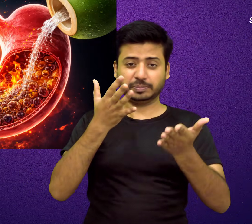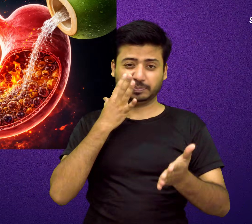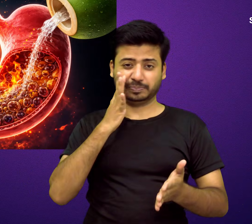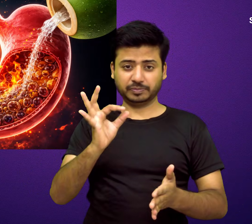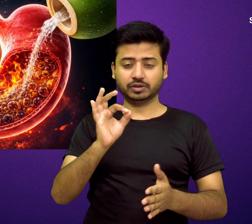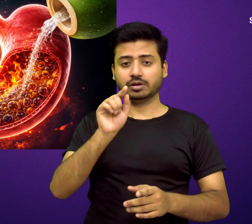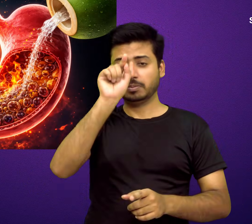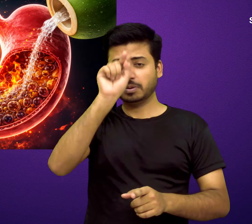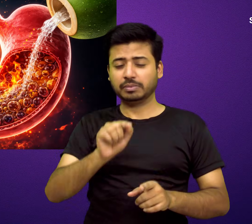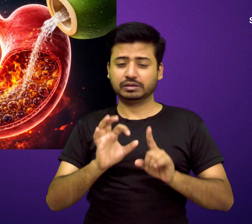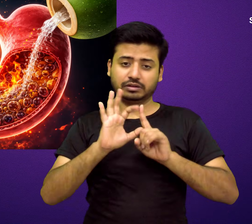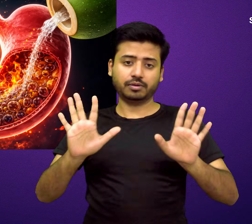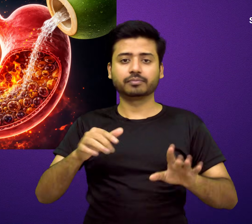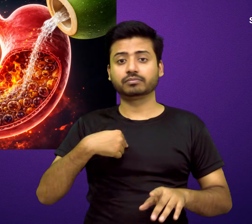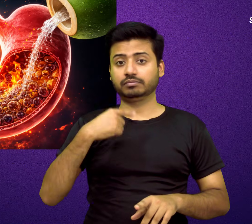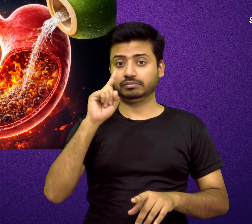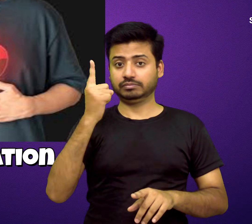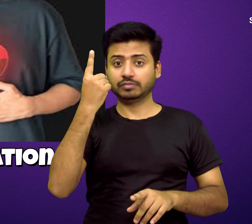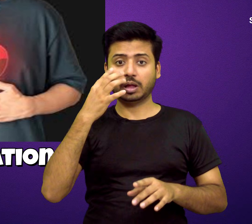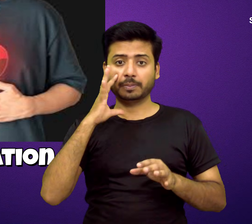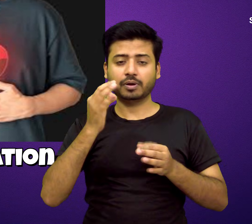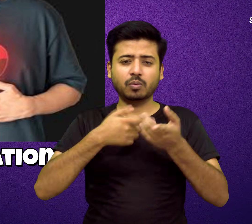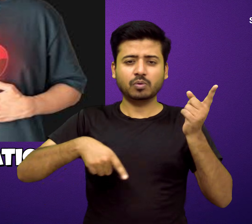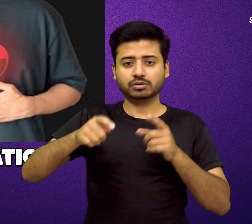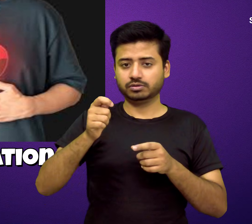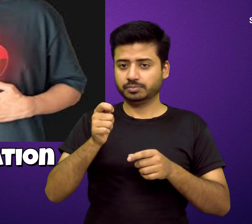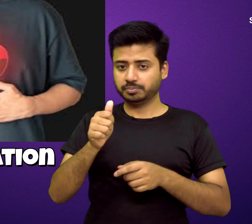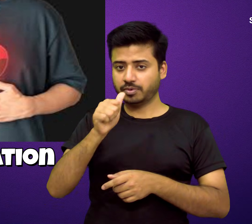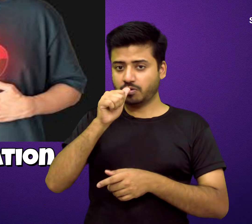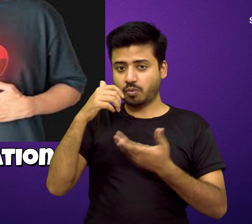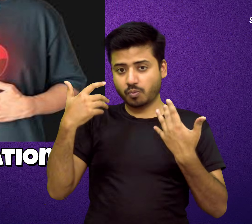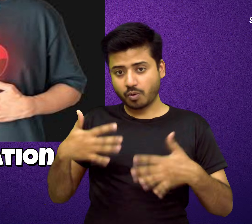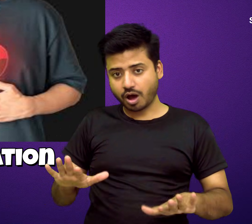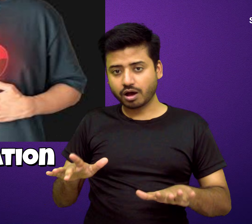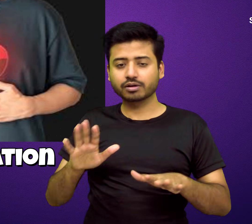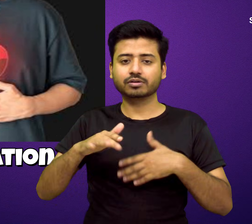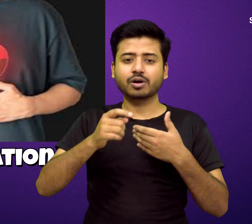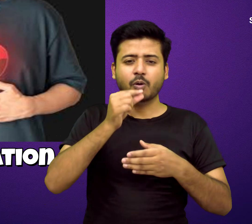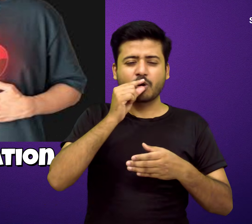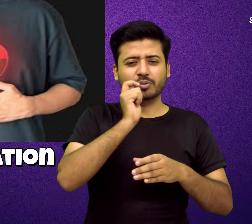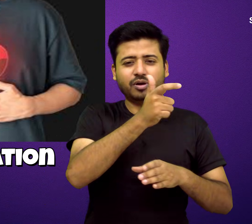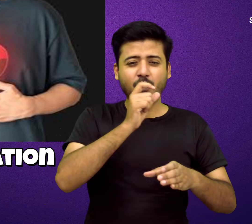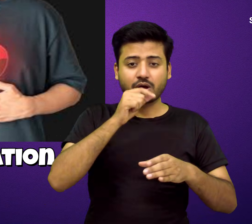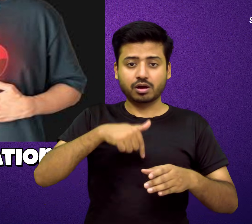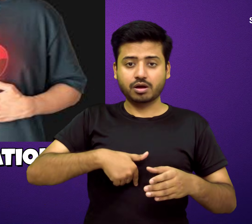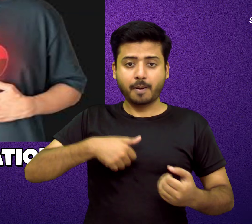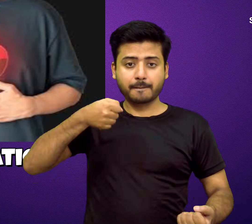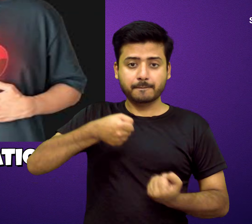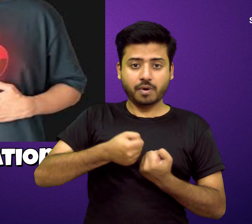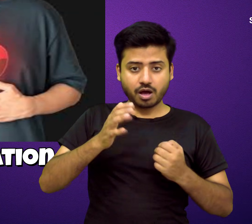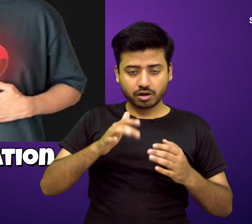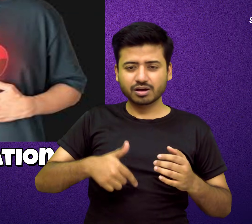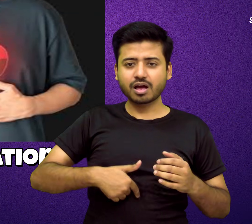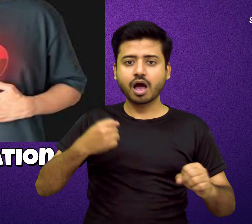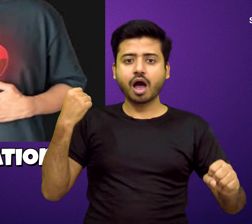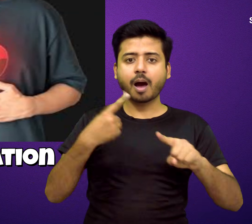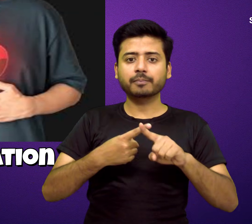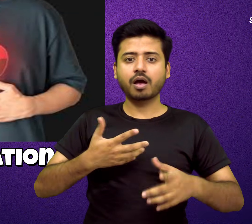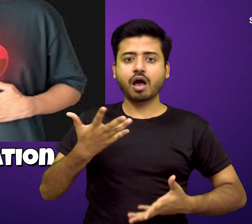vomit or black, tarry stools, signs of dehydration, such as severe dizziness, confusion, or lack of urination. How